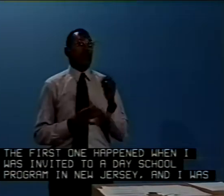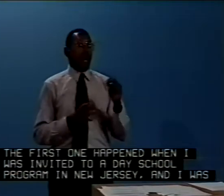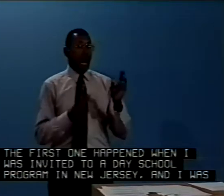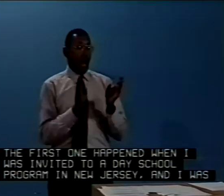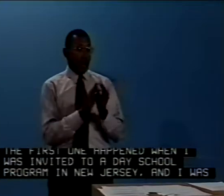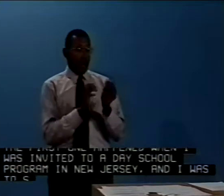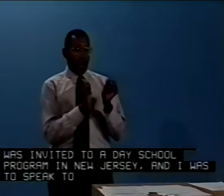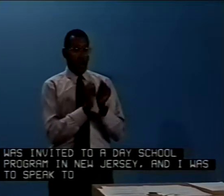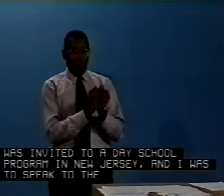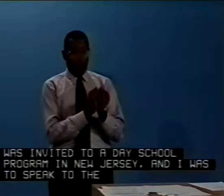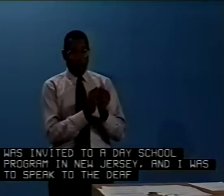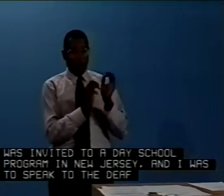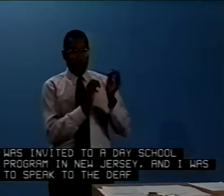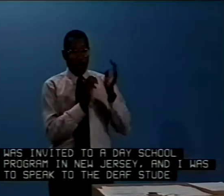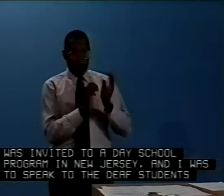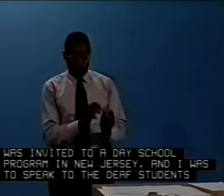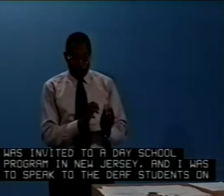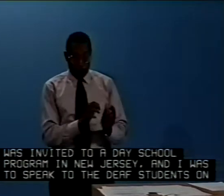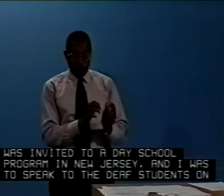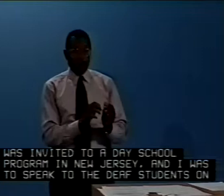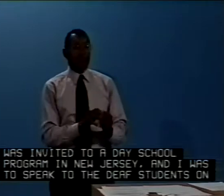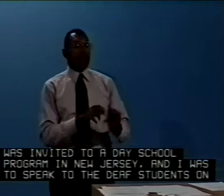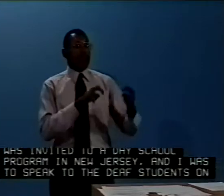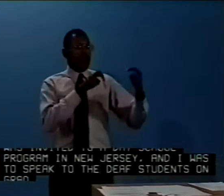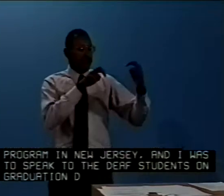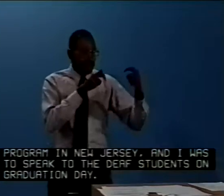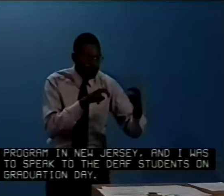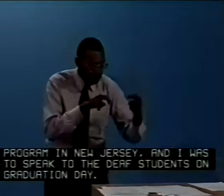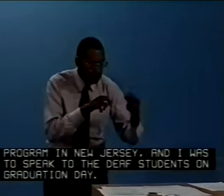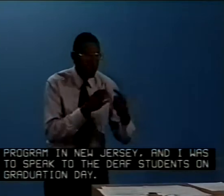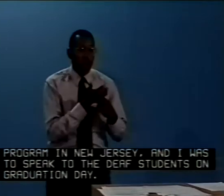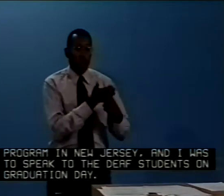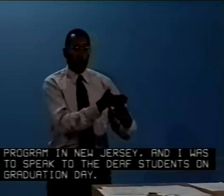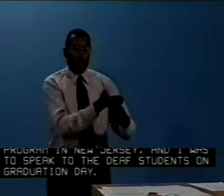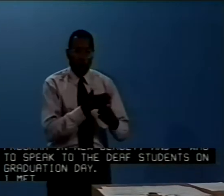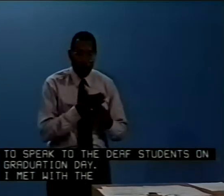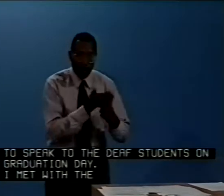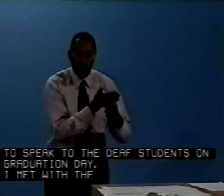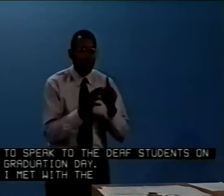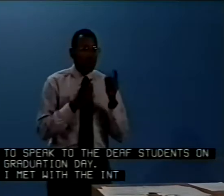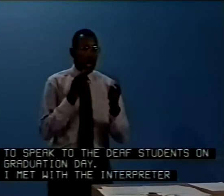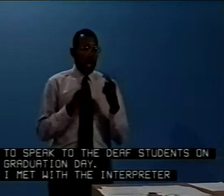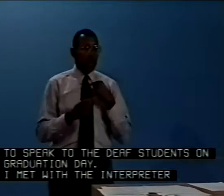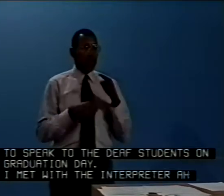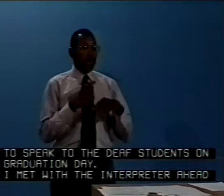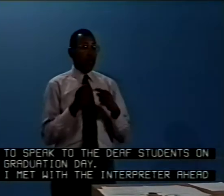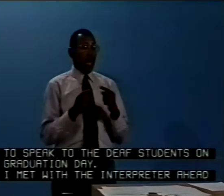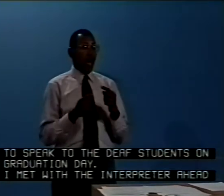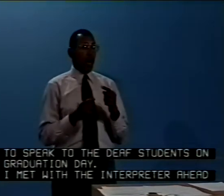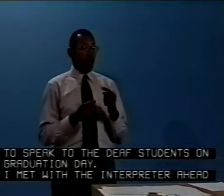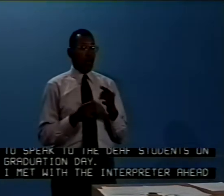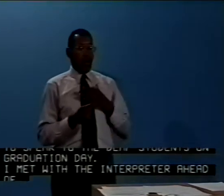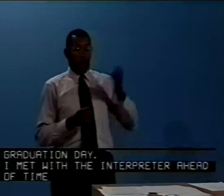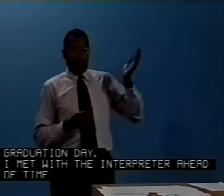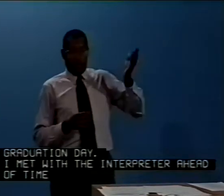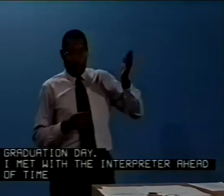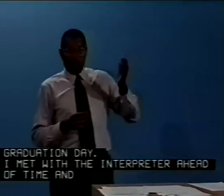day. I met with the interpreter ahead of time, and we talked, and she asked me about